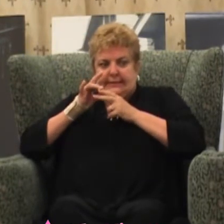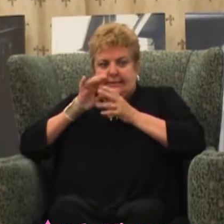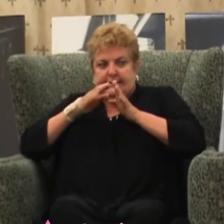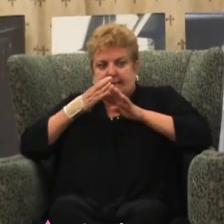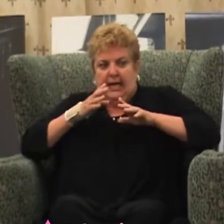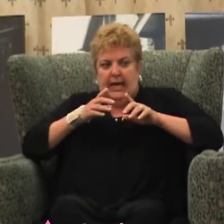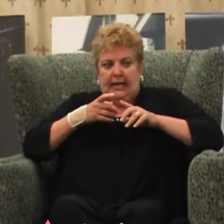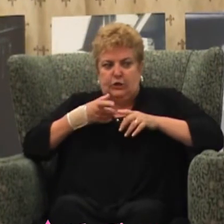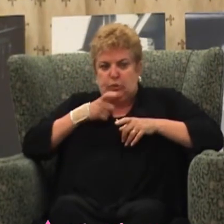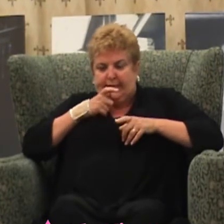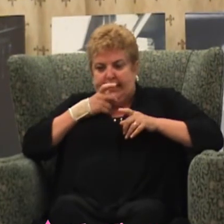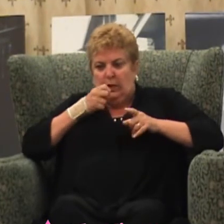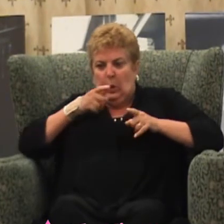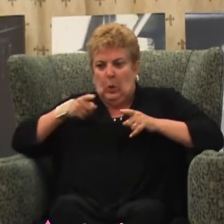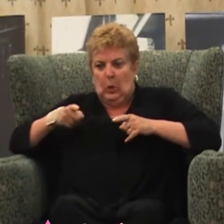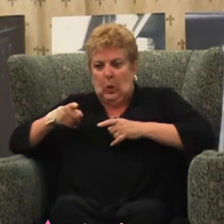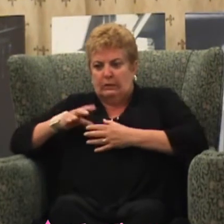You gonna be here tomorrow?